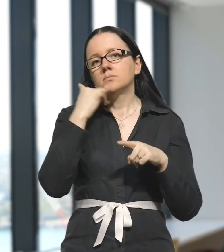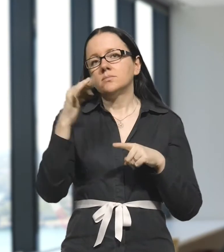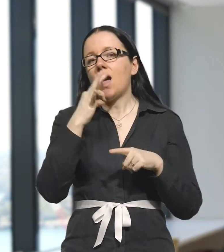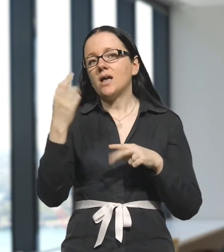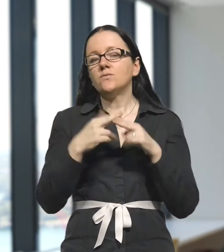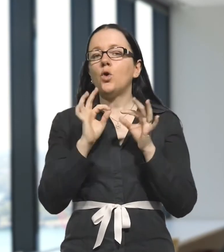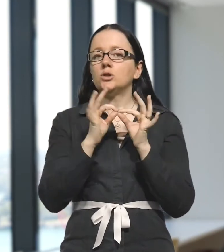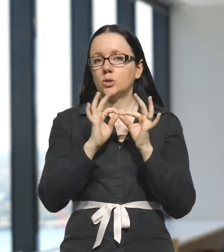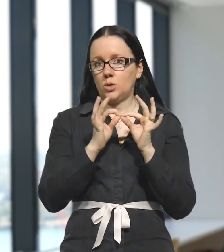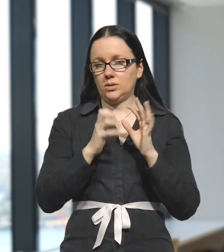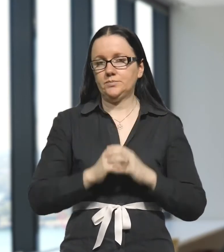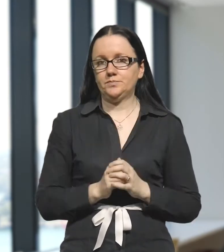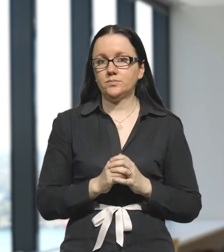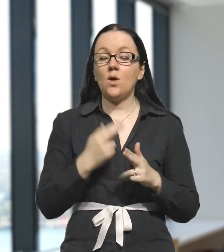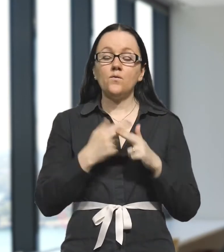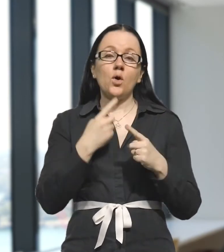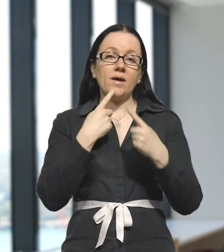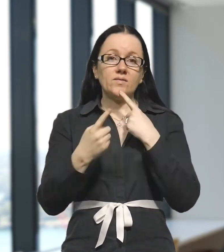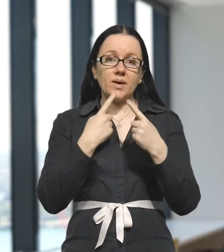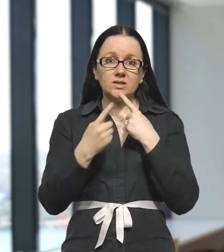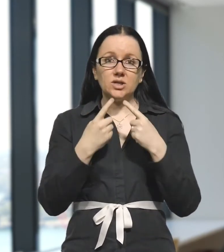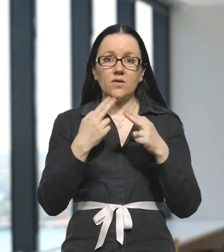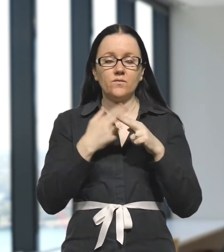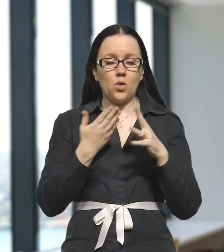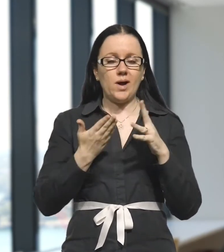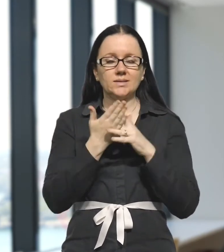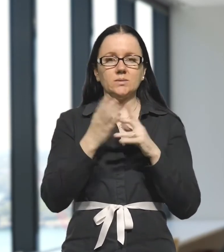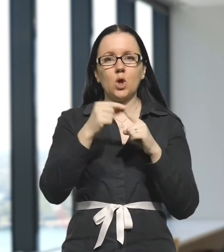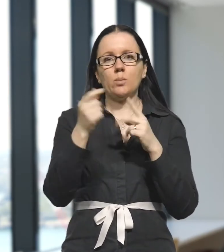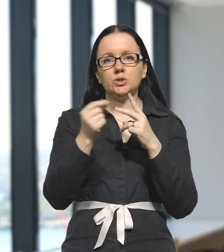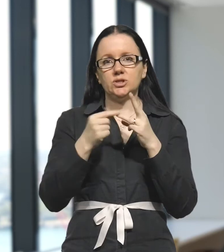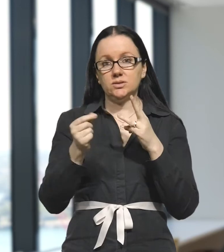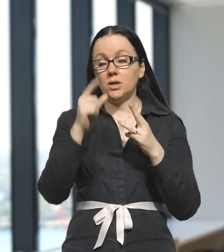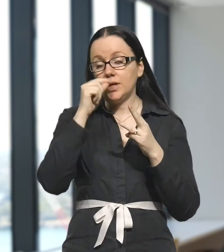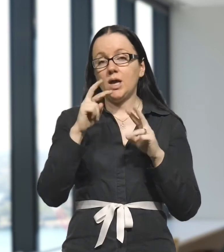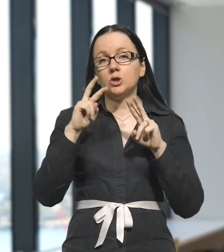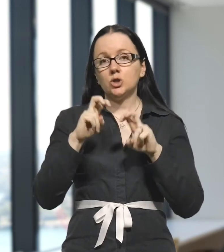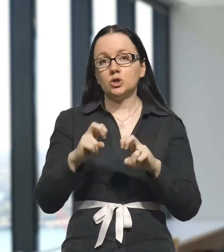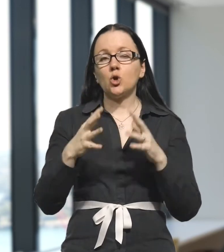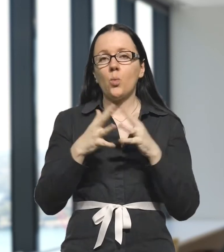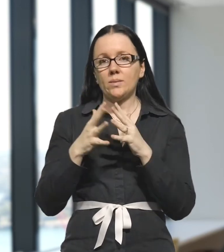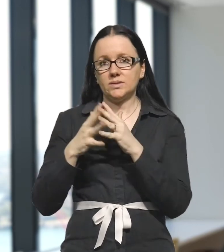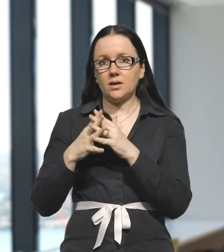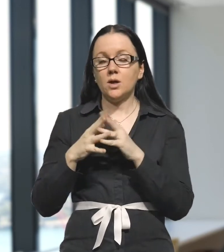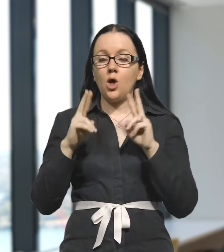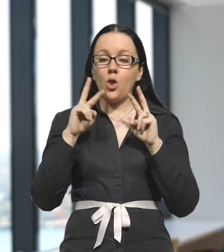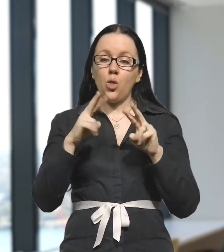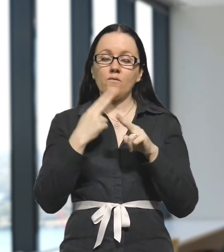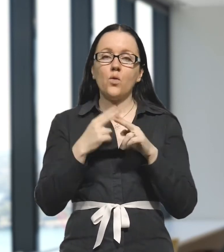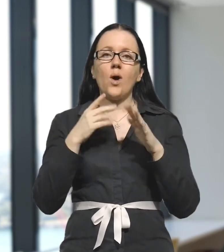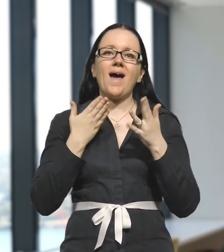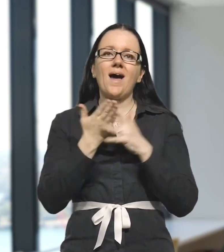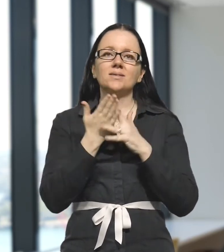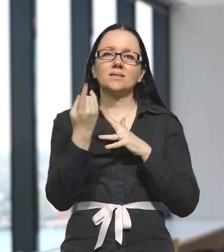for an interpreter. For information on all our accessible options, go to our website and search Access and